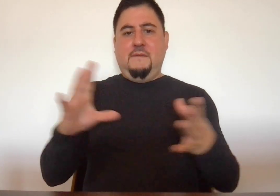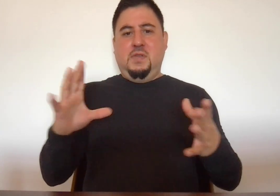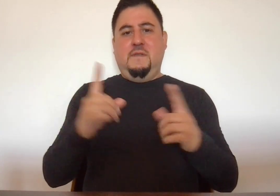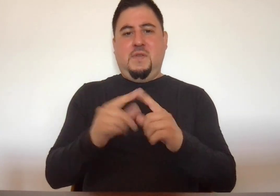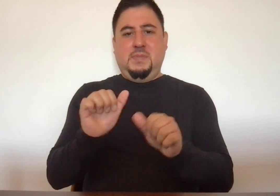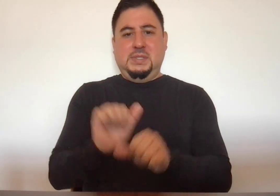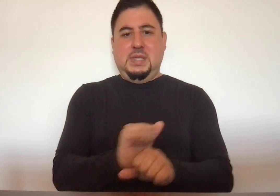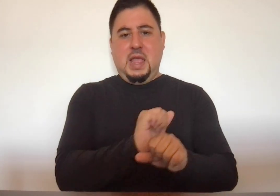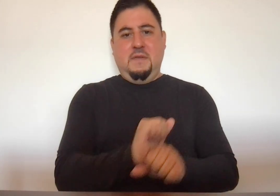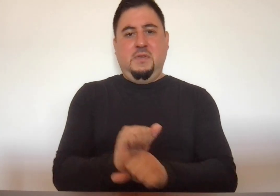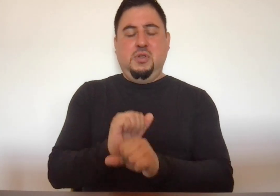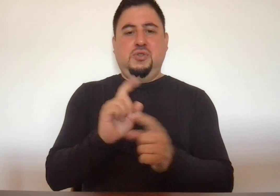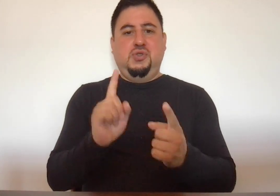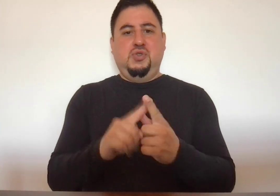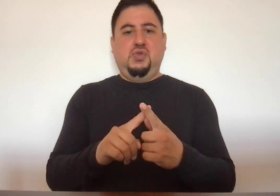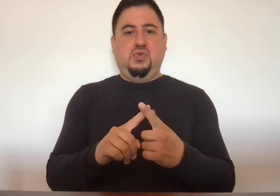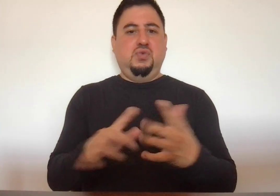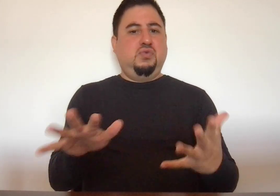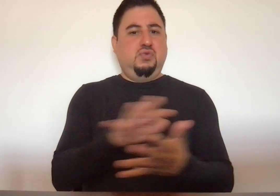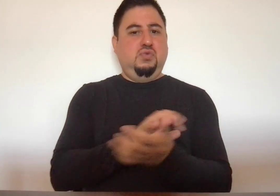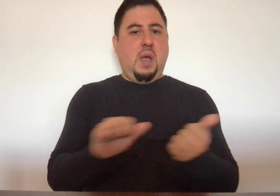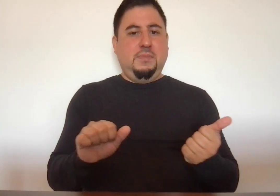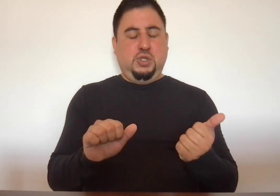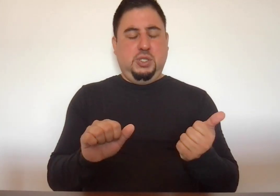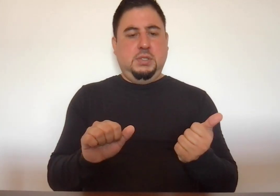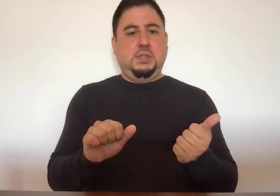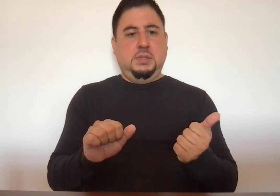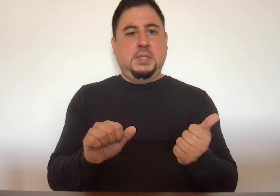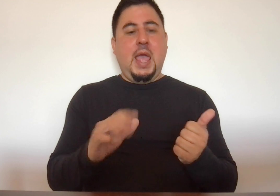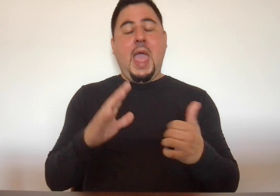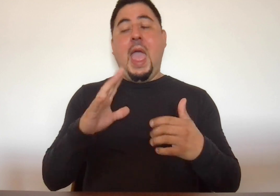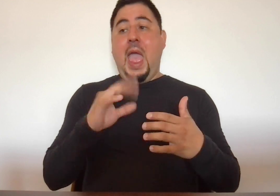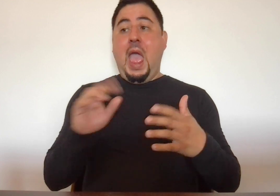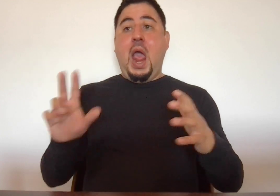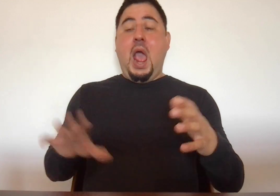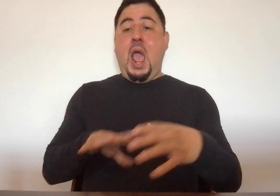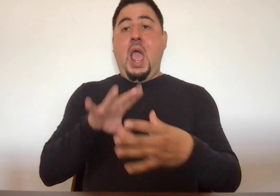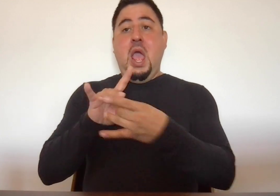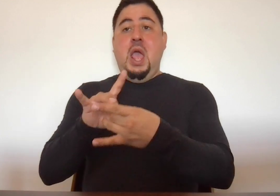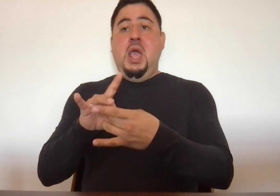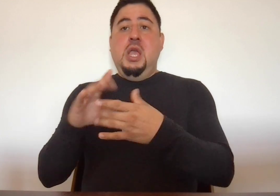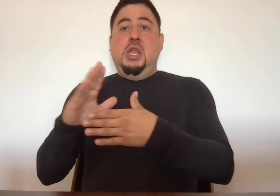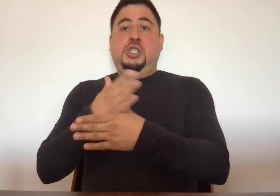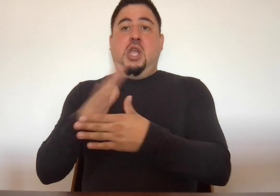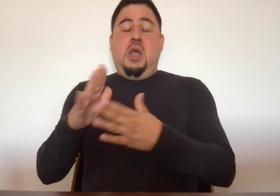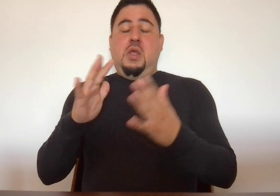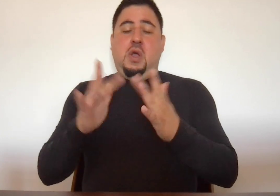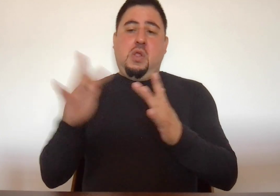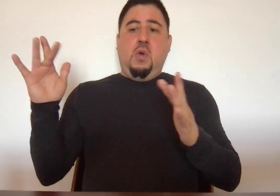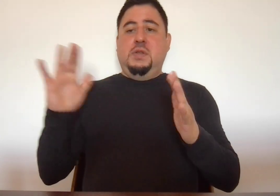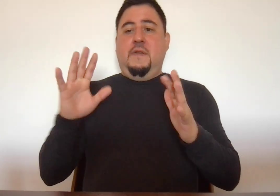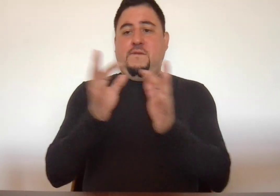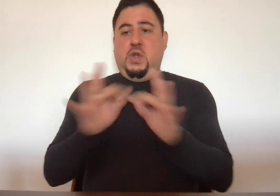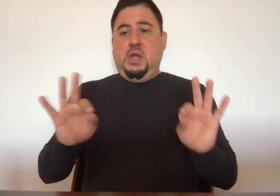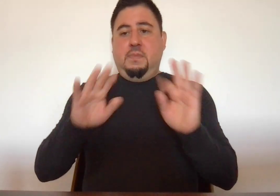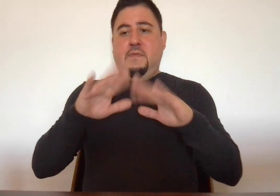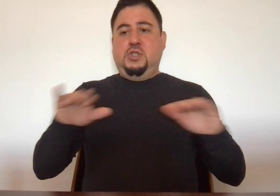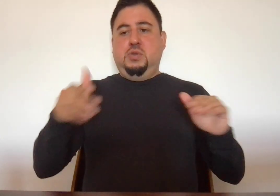to corruption and share in the glorious freedom of the children of God.